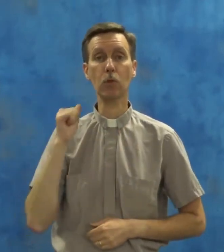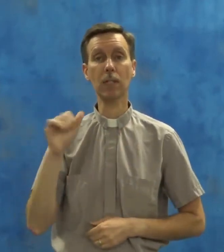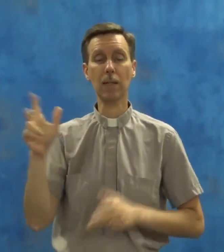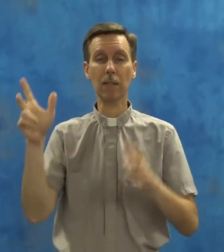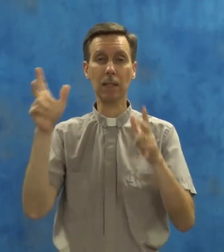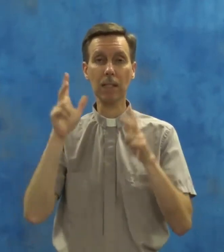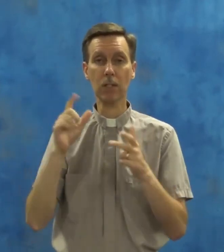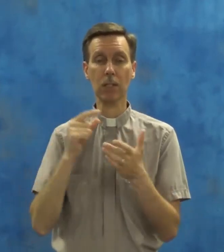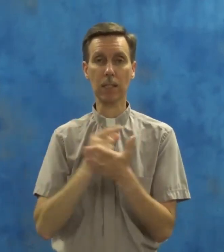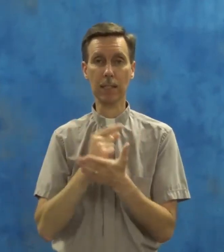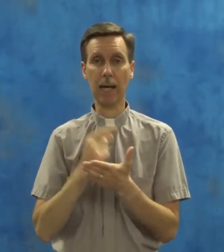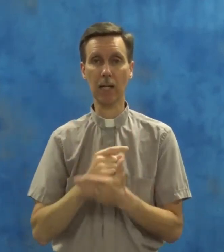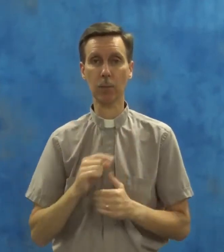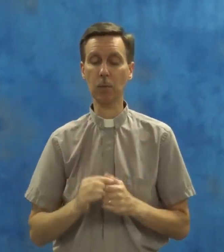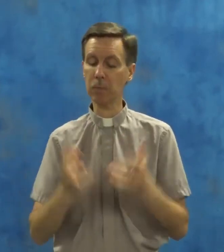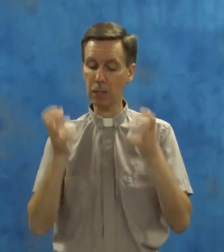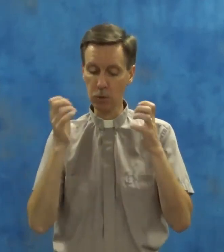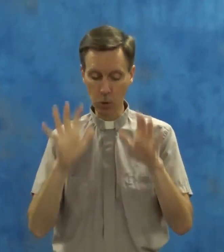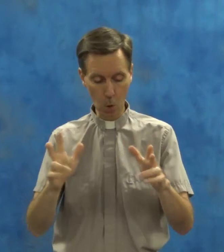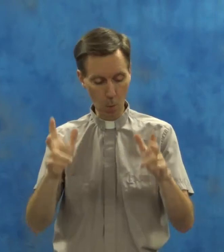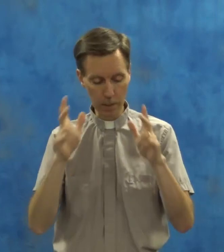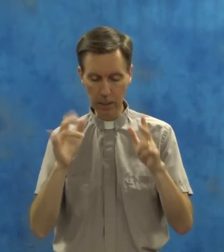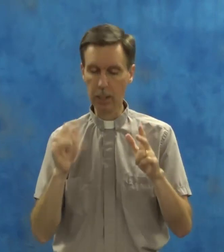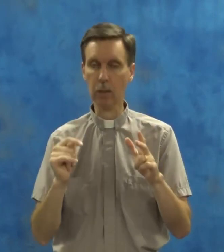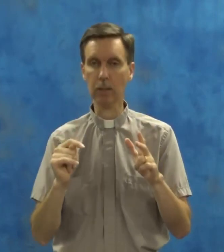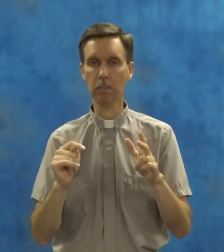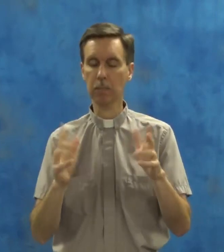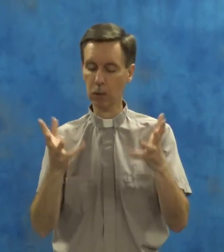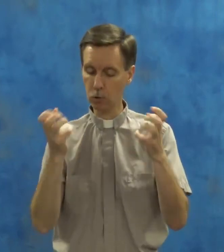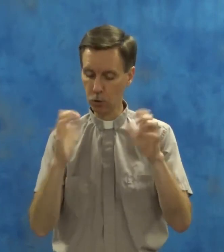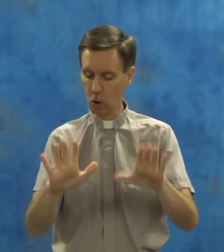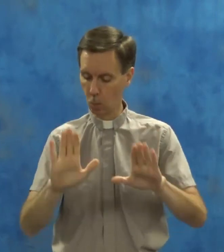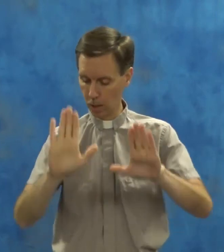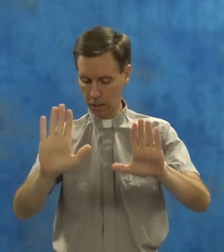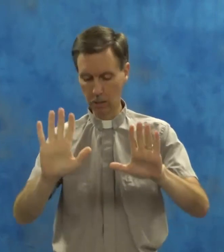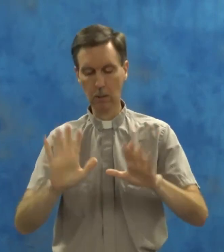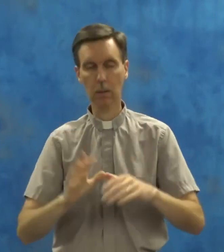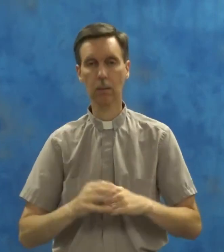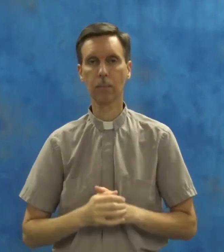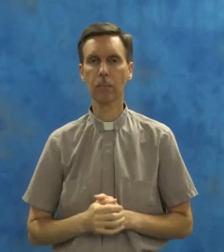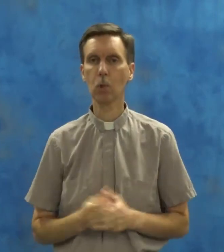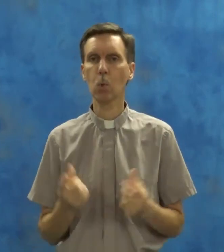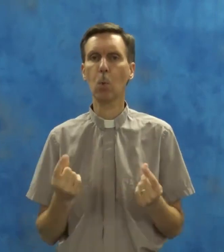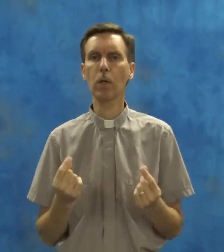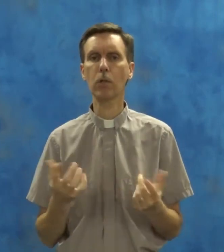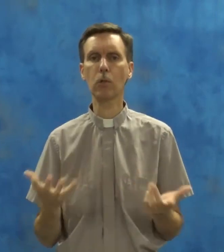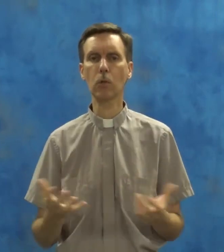to even listen to the gospel. They don't want to hear it. They don't want it. What do?